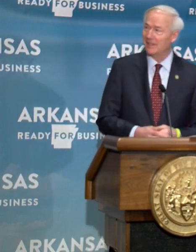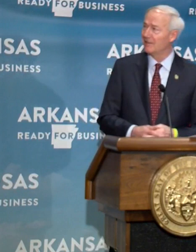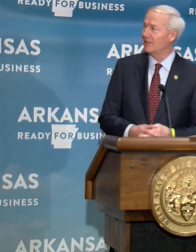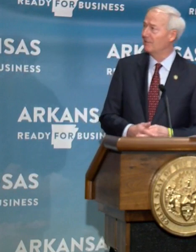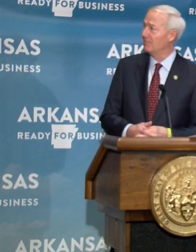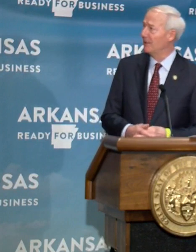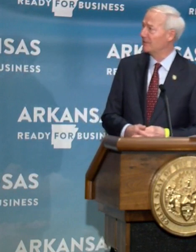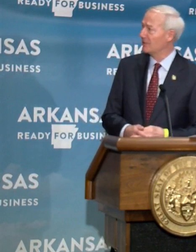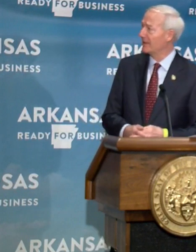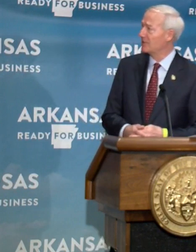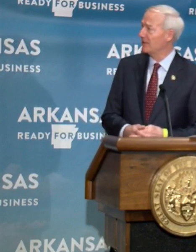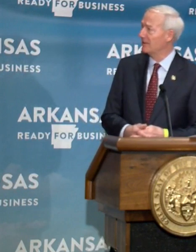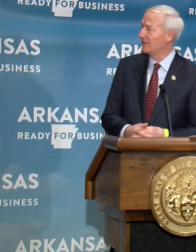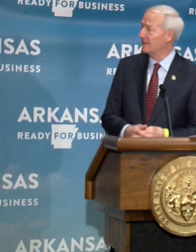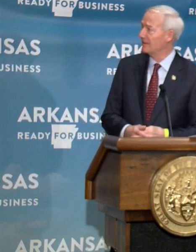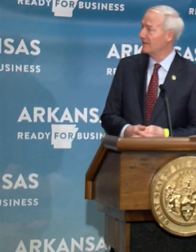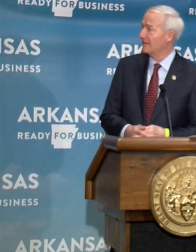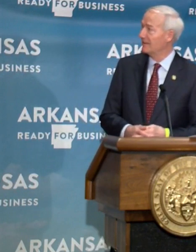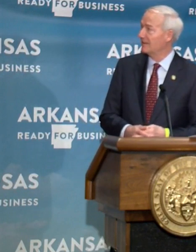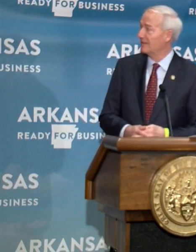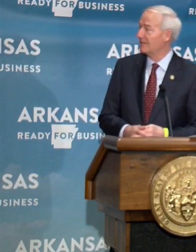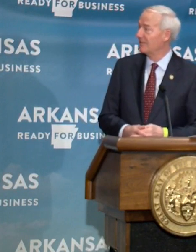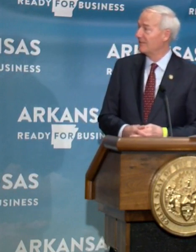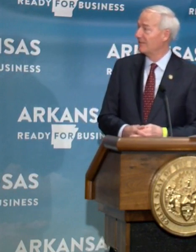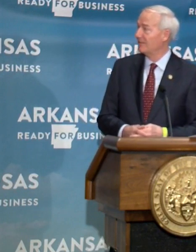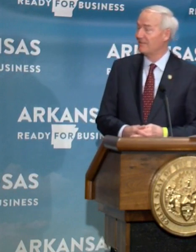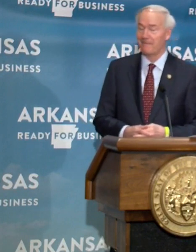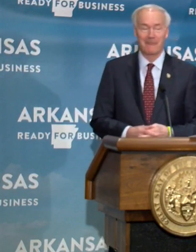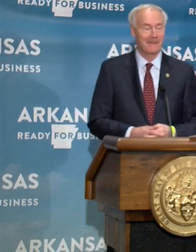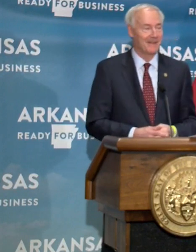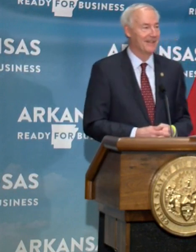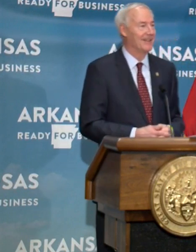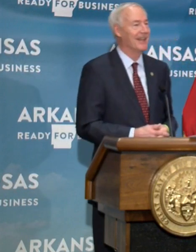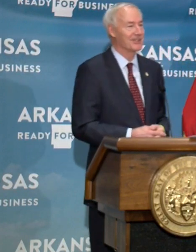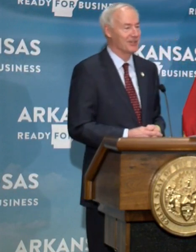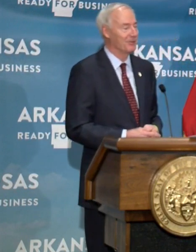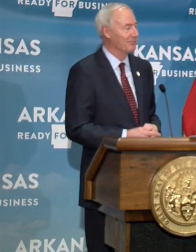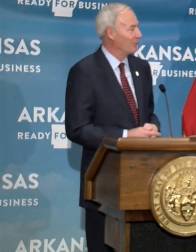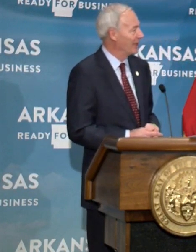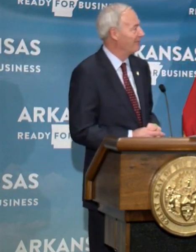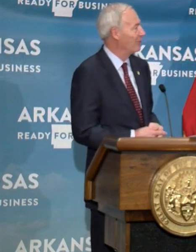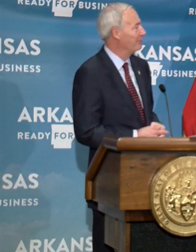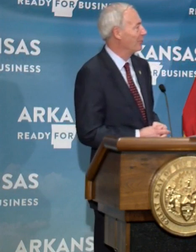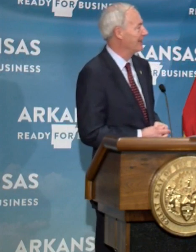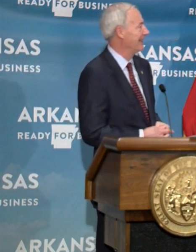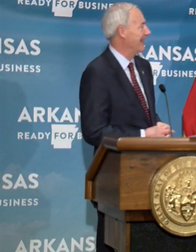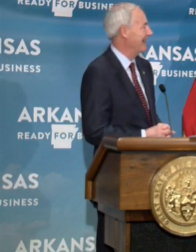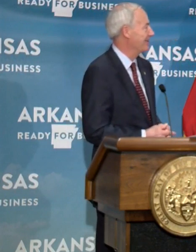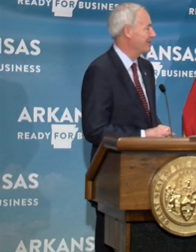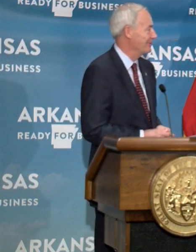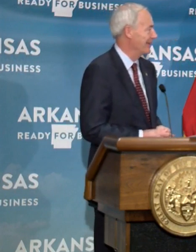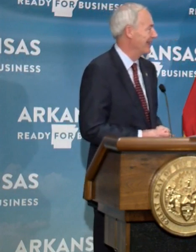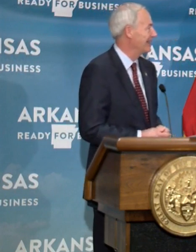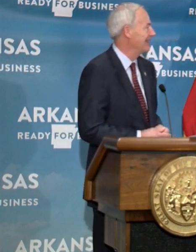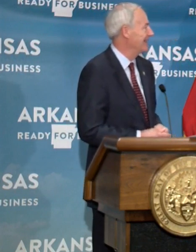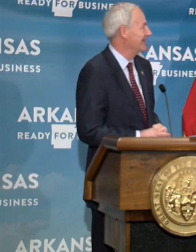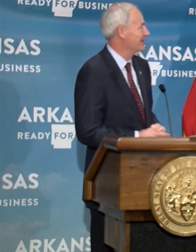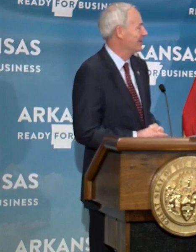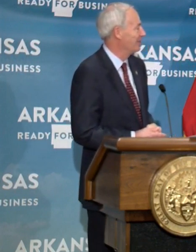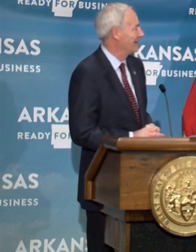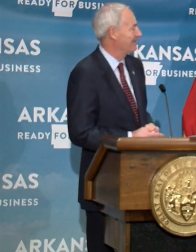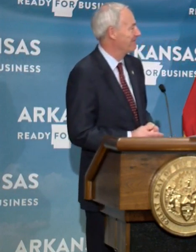This is the end of the month, so that's it, isn't it? Oh, we got today's results. Yeah, so we'll have one more day added to